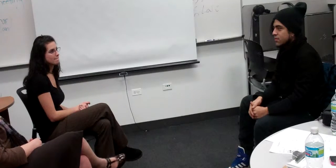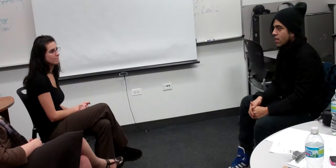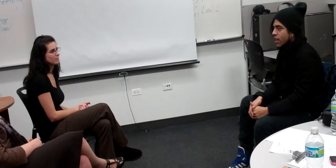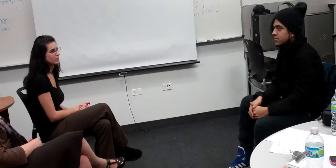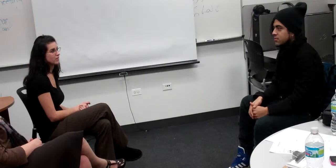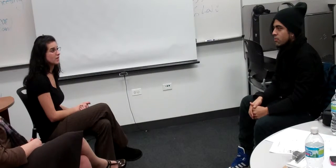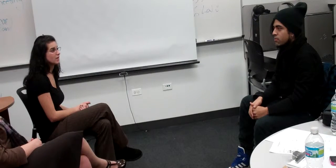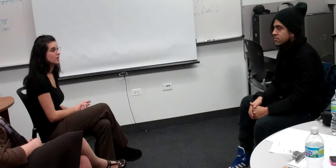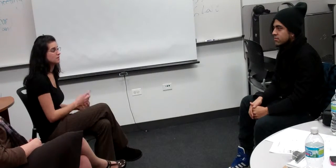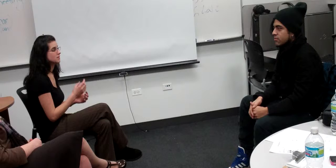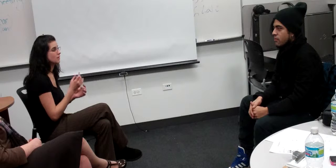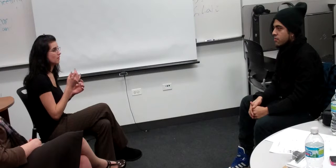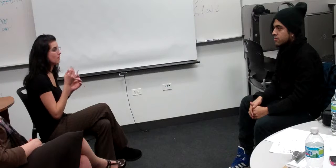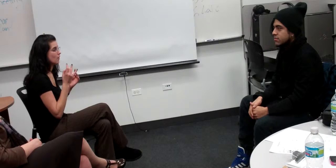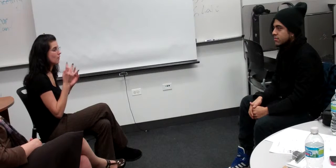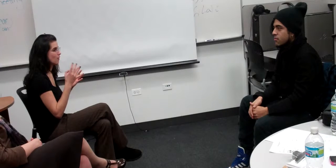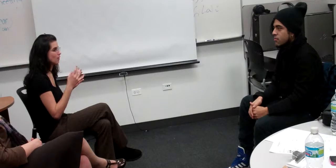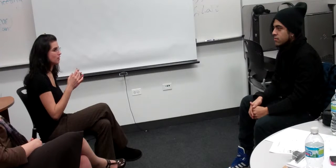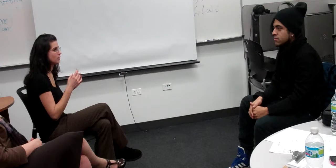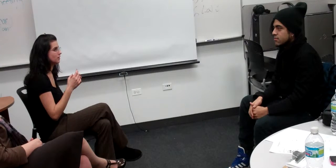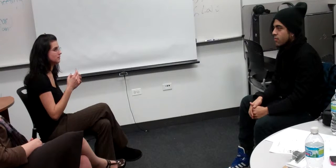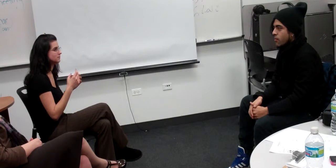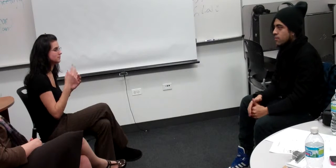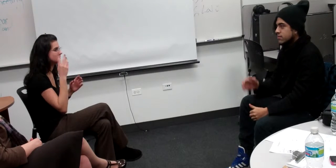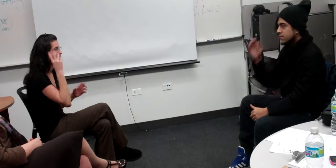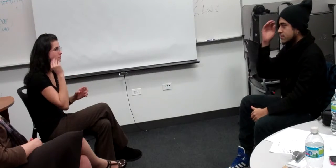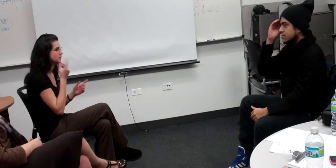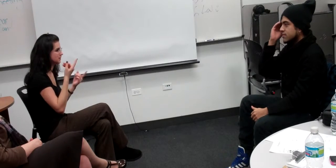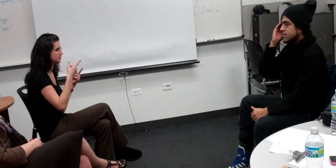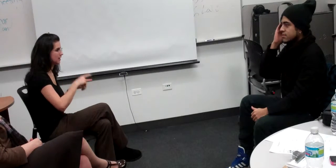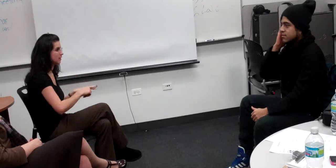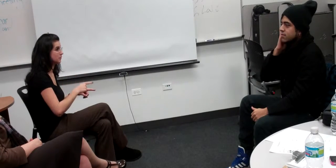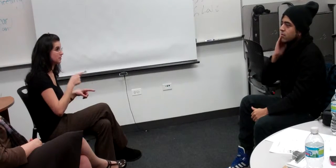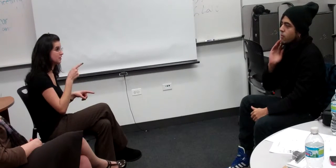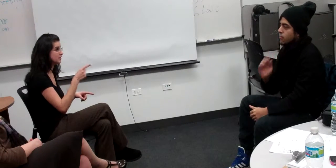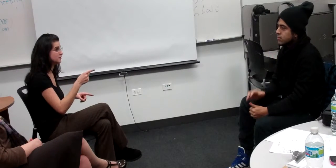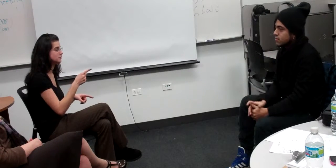horrible thing happen, and you've been keeping that inside.